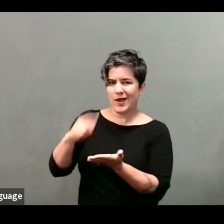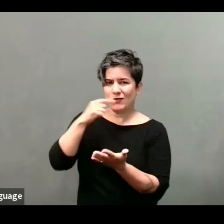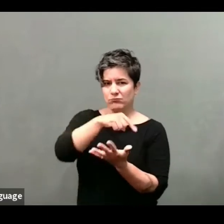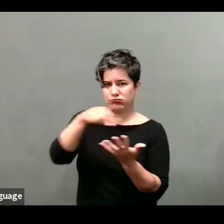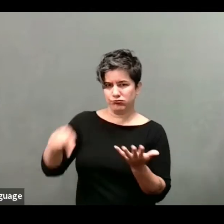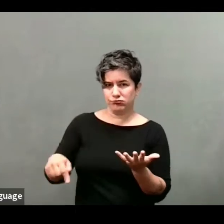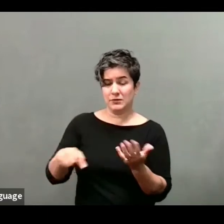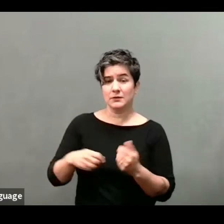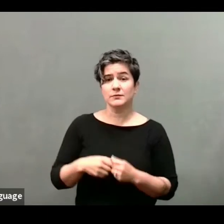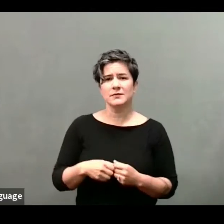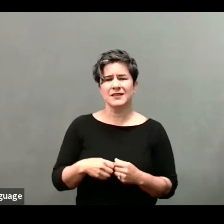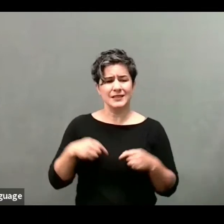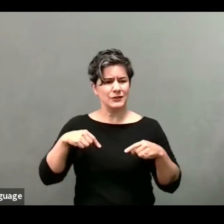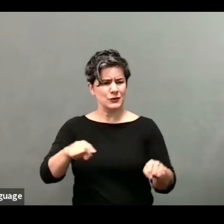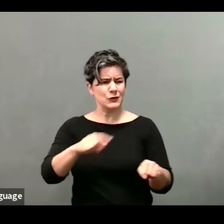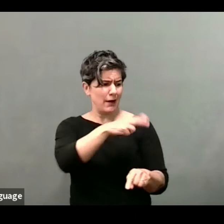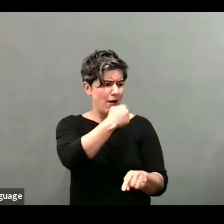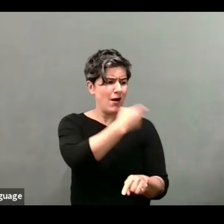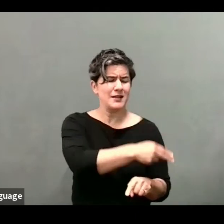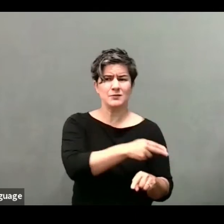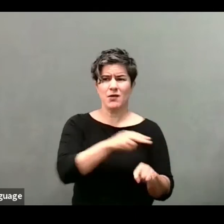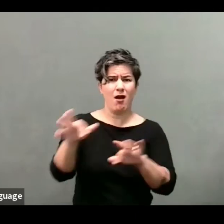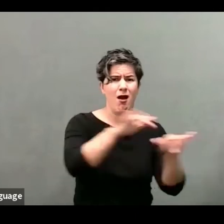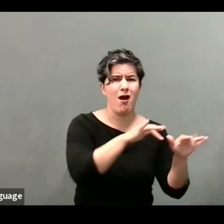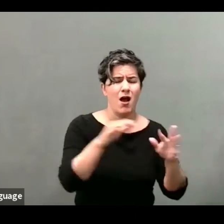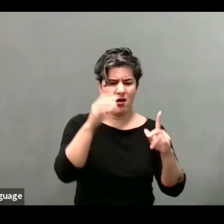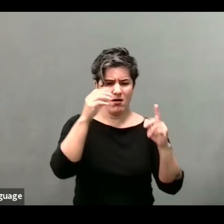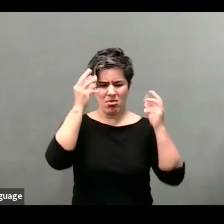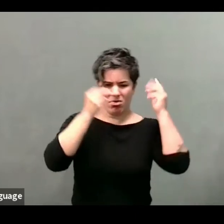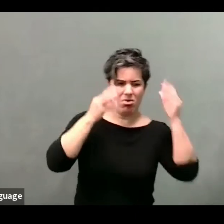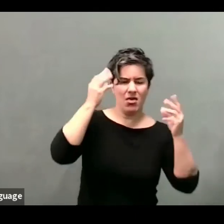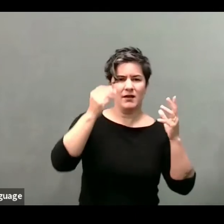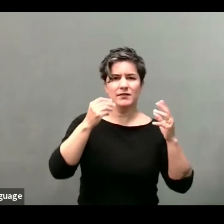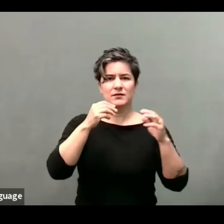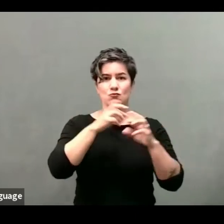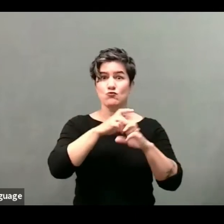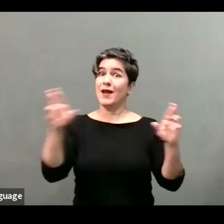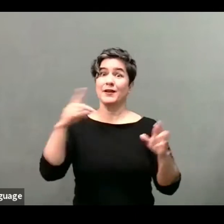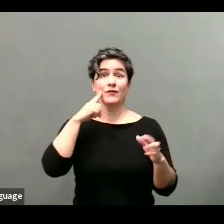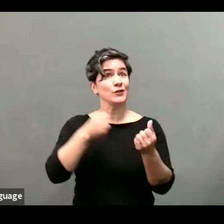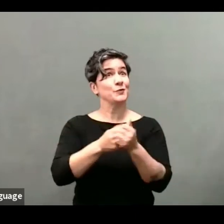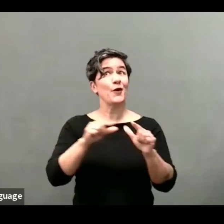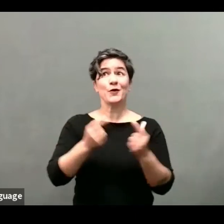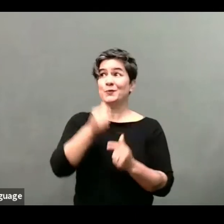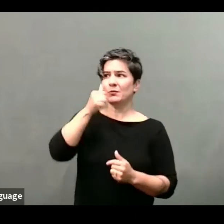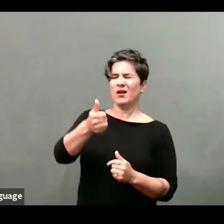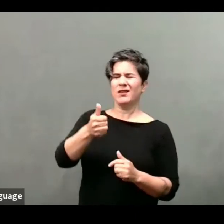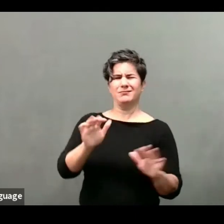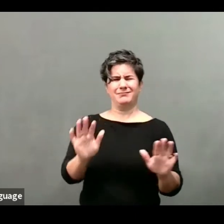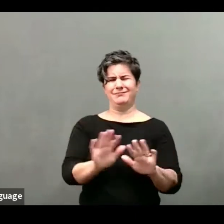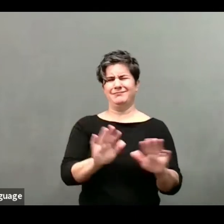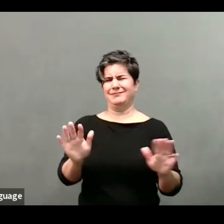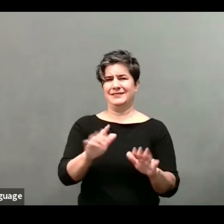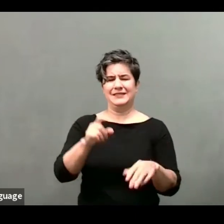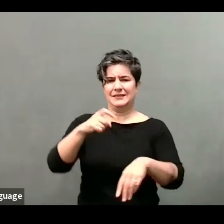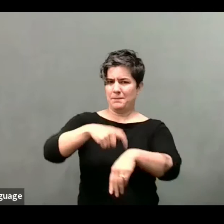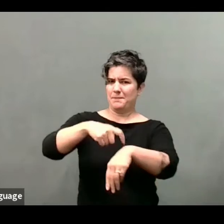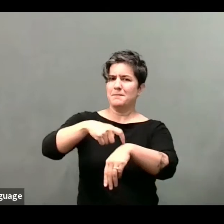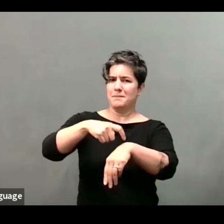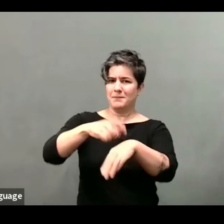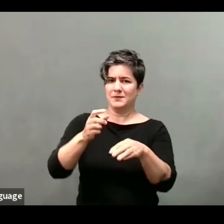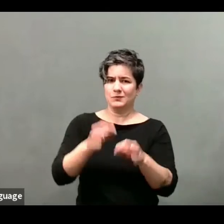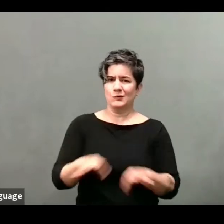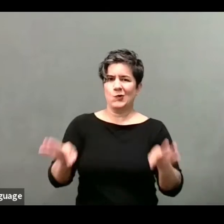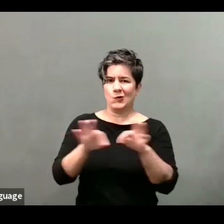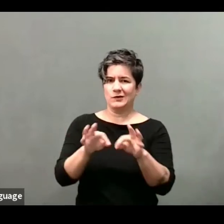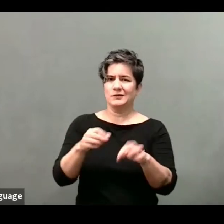survivor at the hospital in that moment knows, oh yes, I'm going to do a support group. I want to call tomorrow and sign up. That usually isn't how it works. Just